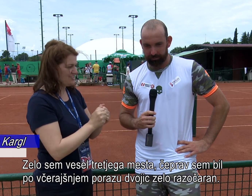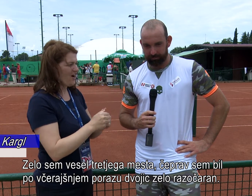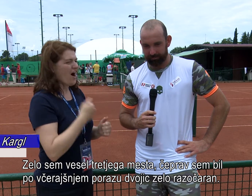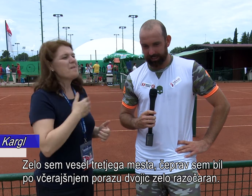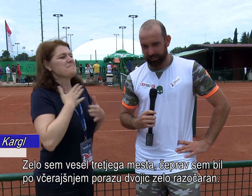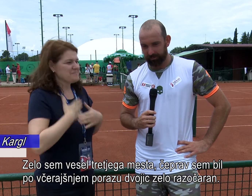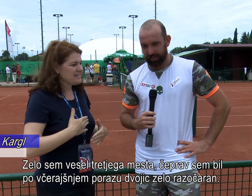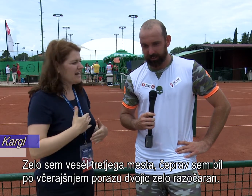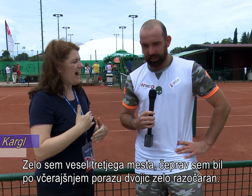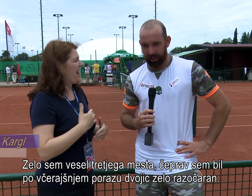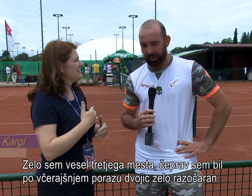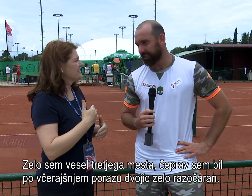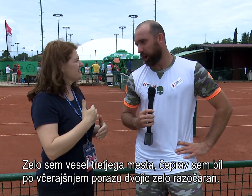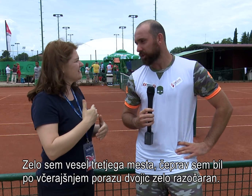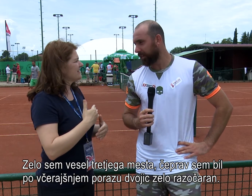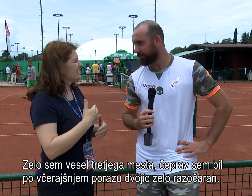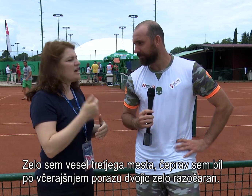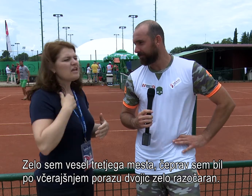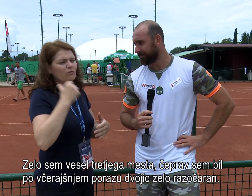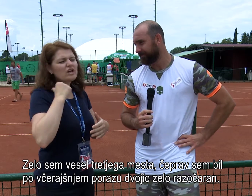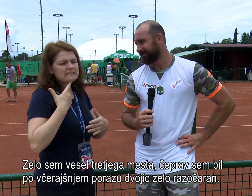nachdem Skaten wirklich sehr enttäuscht war.